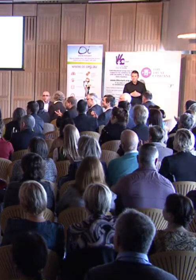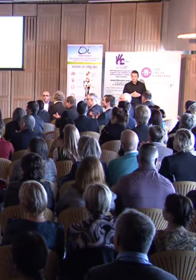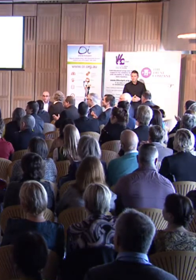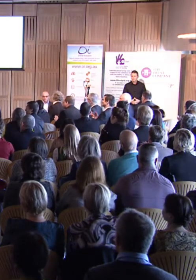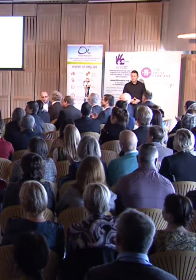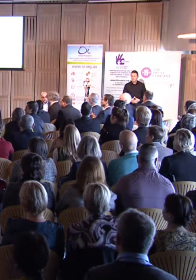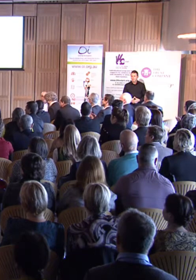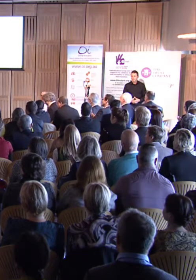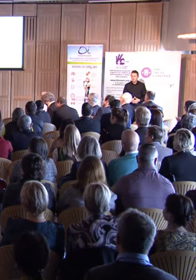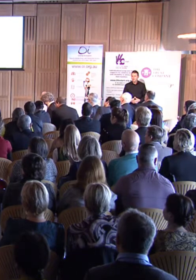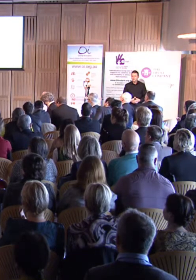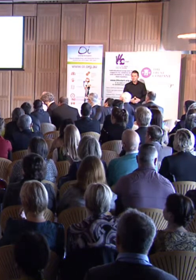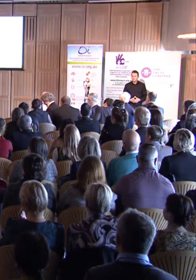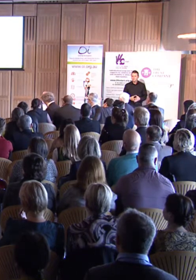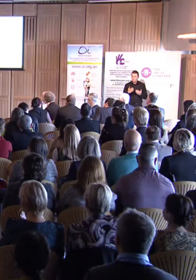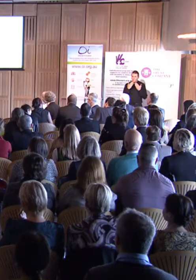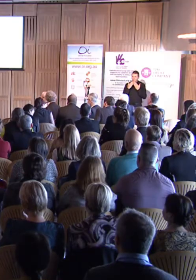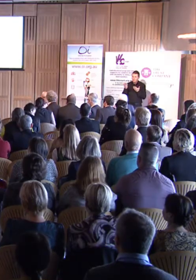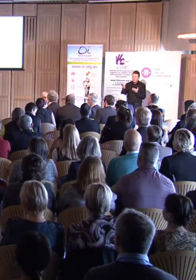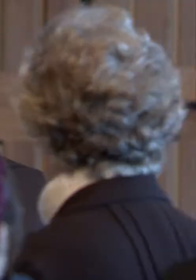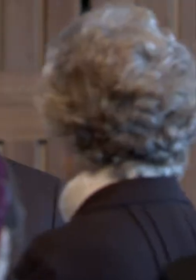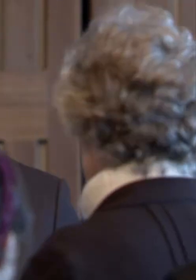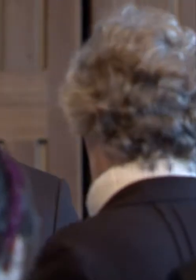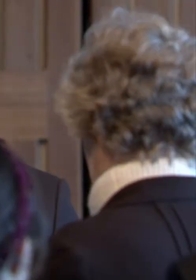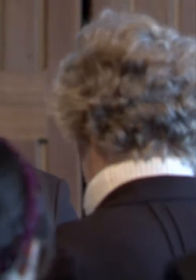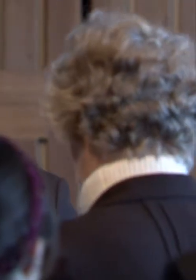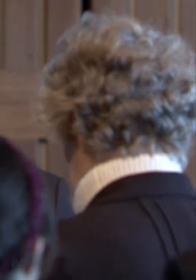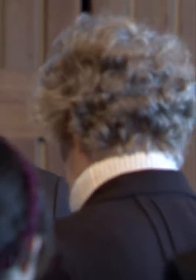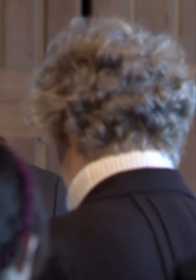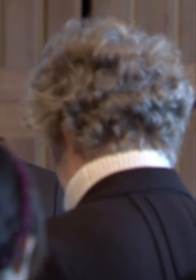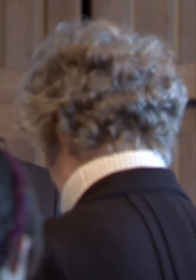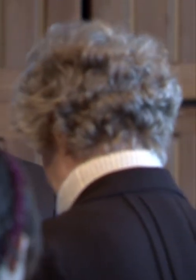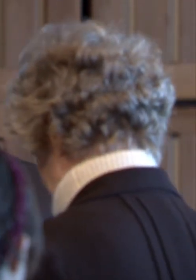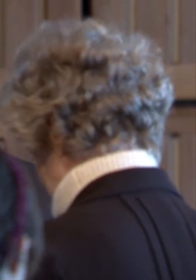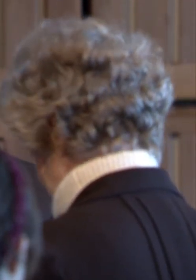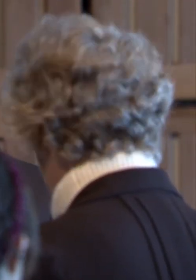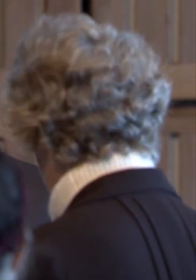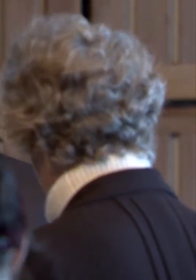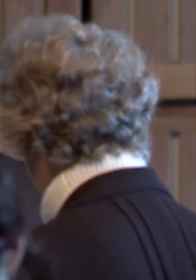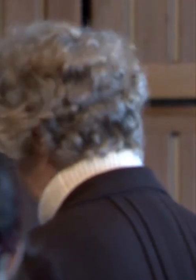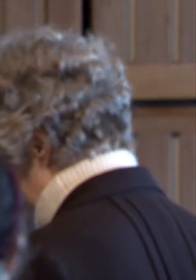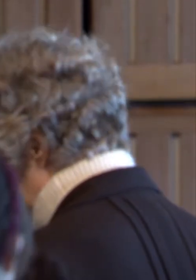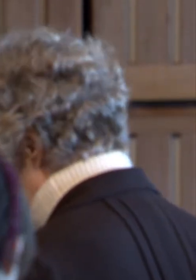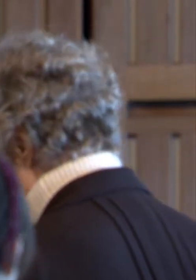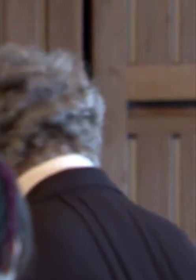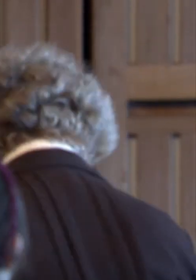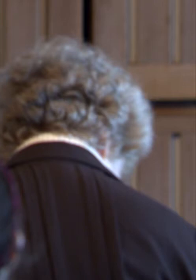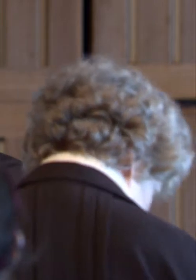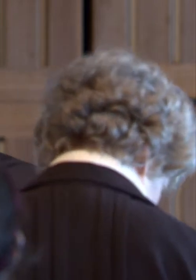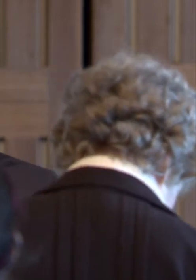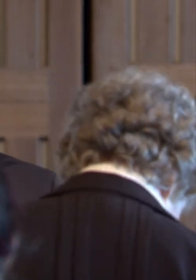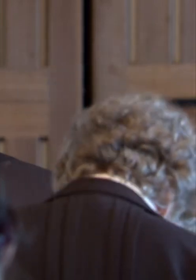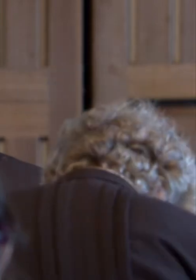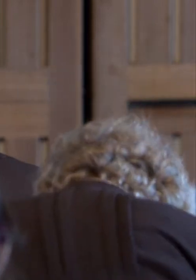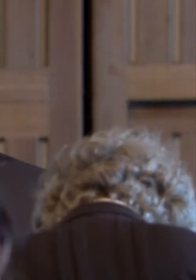Thank you to the Nordoff Robbins Choir. That was beautiful. LifeStart are truly honoured to have the Federal Minister